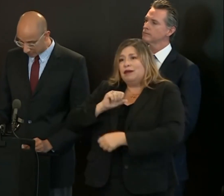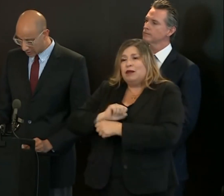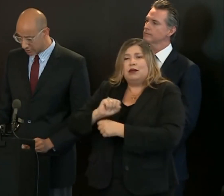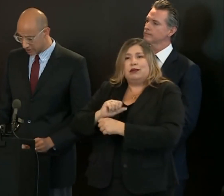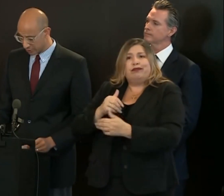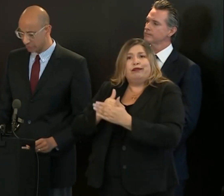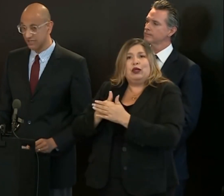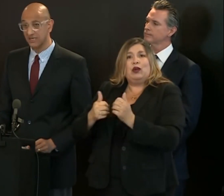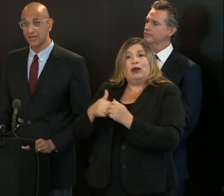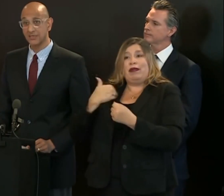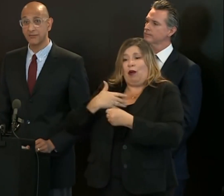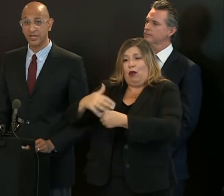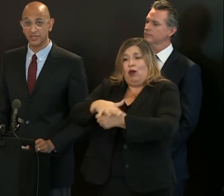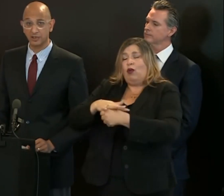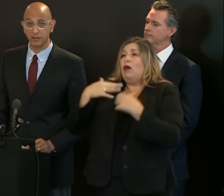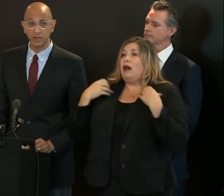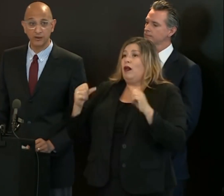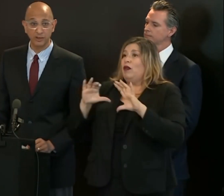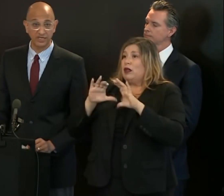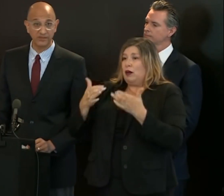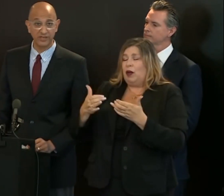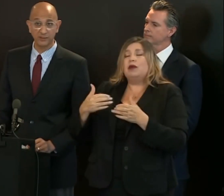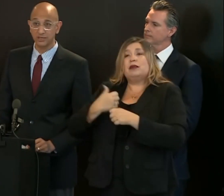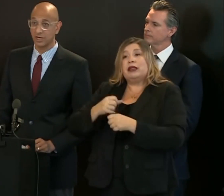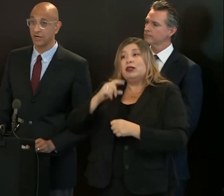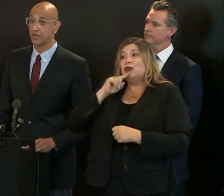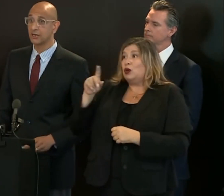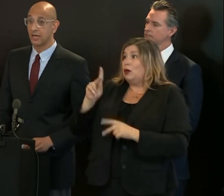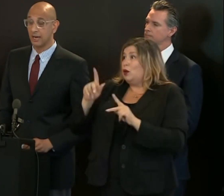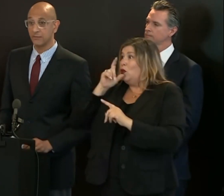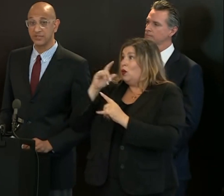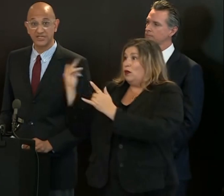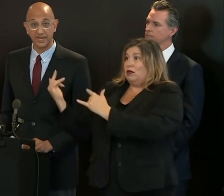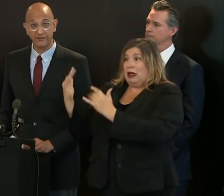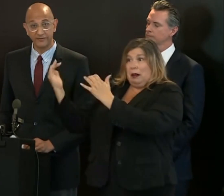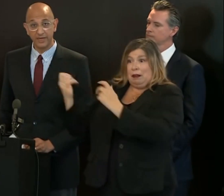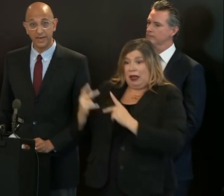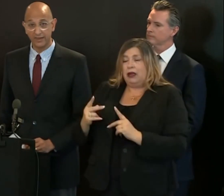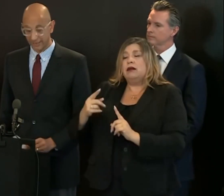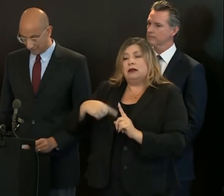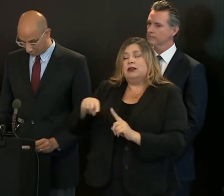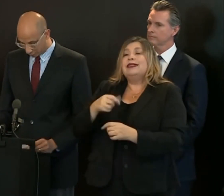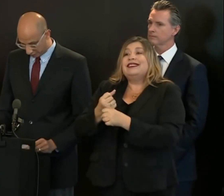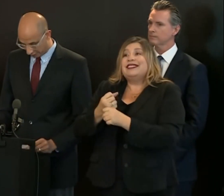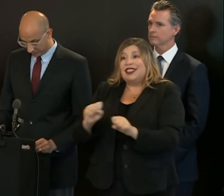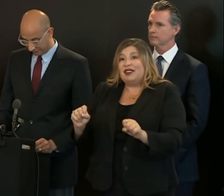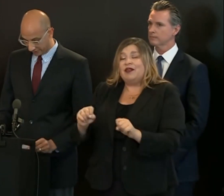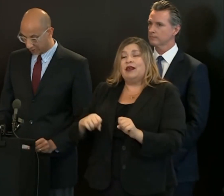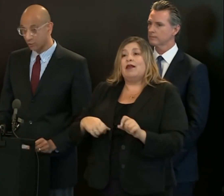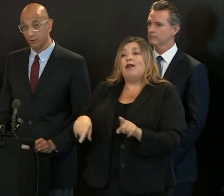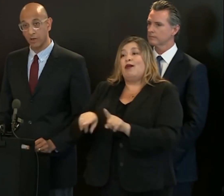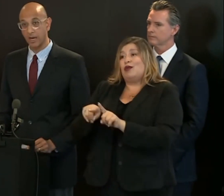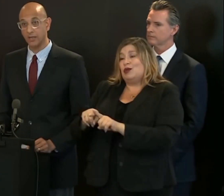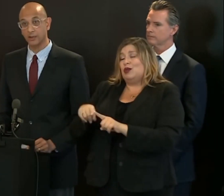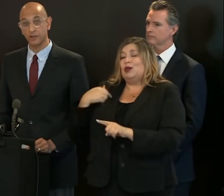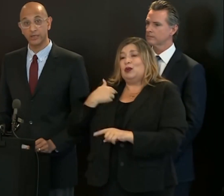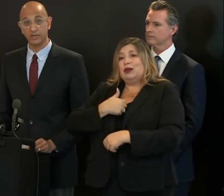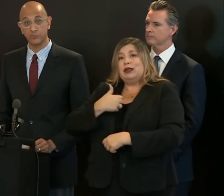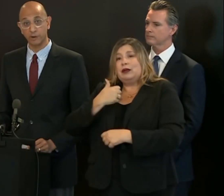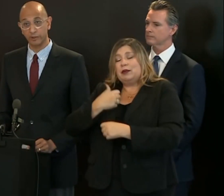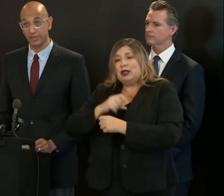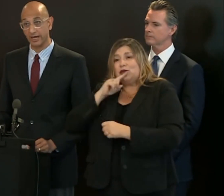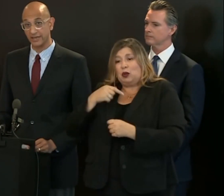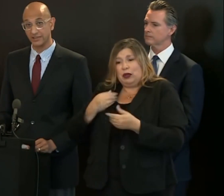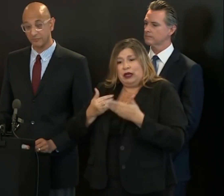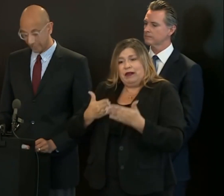health departments to make sure those individuals are safe and that we are giving good